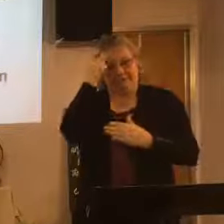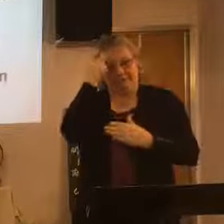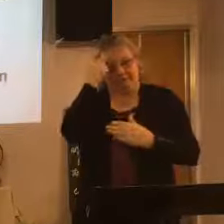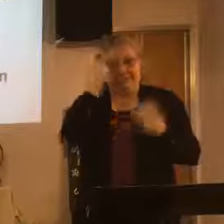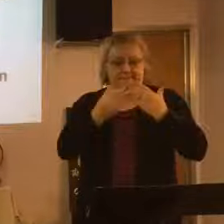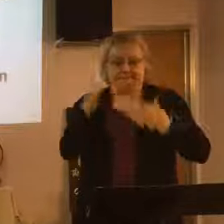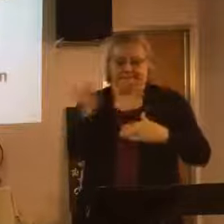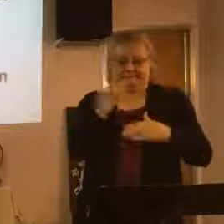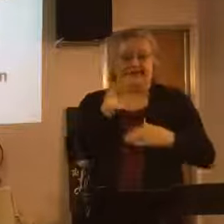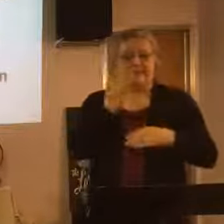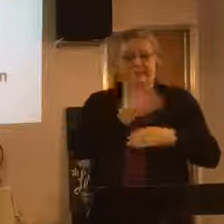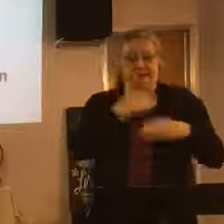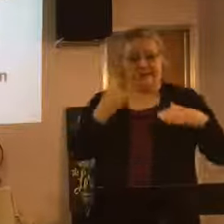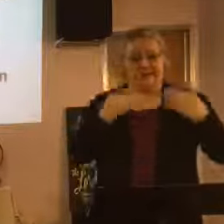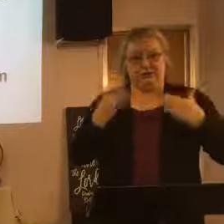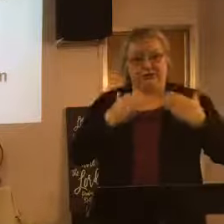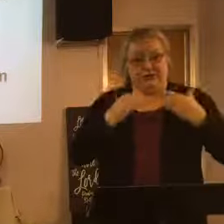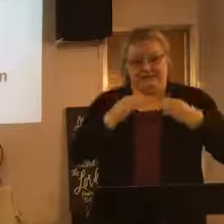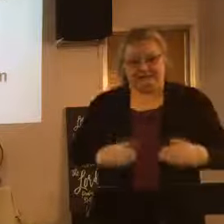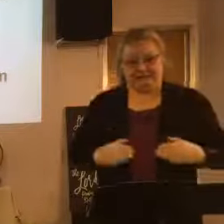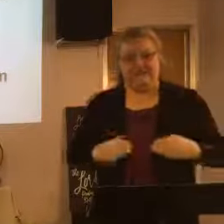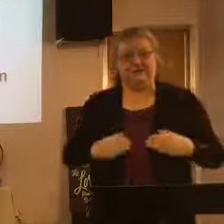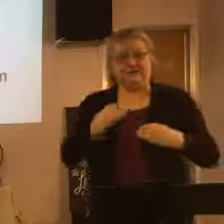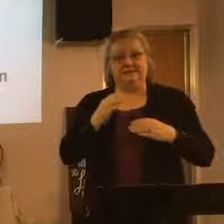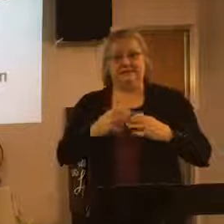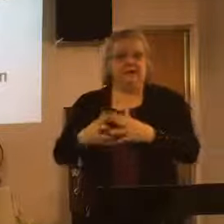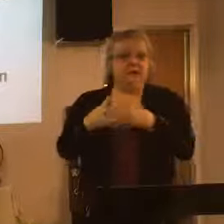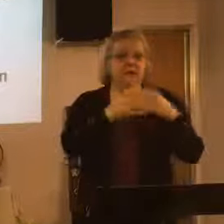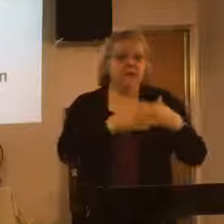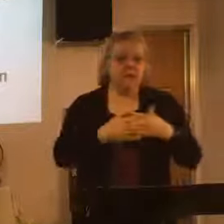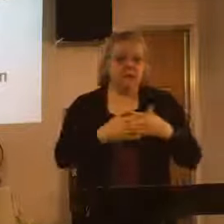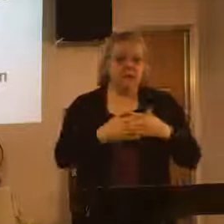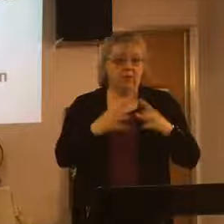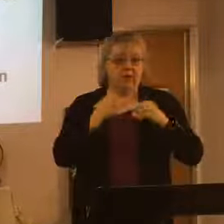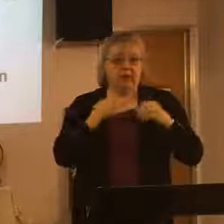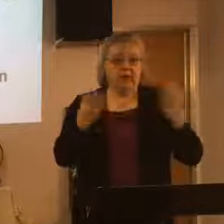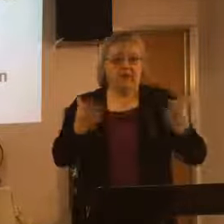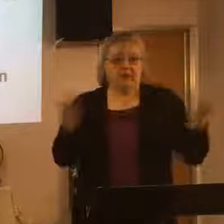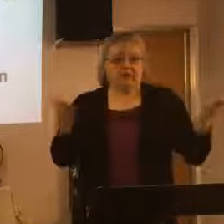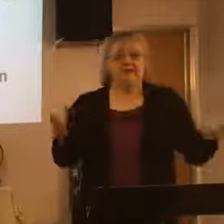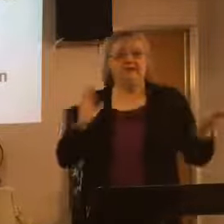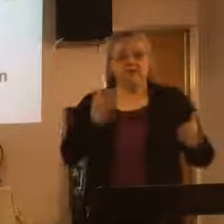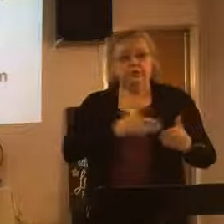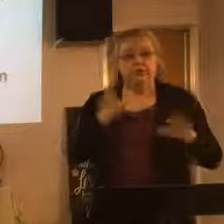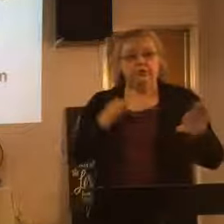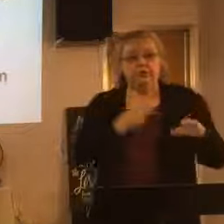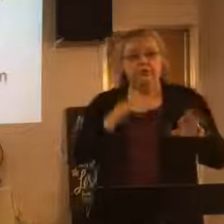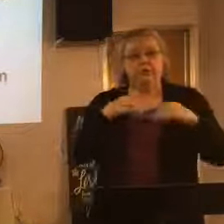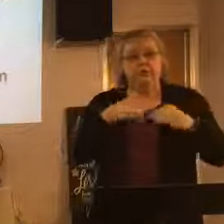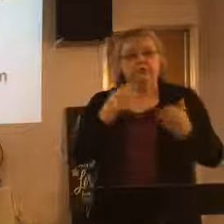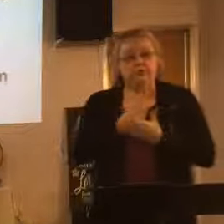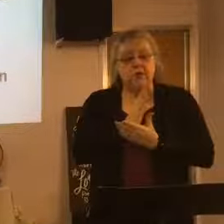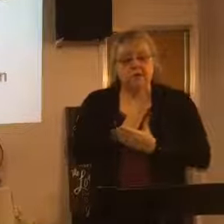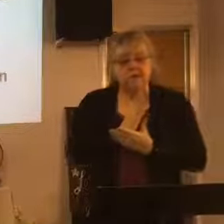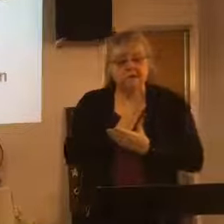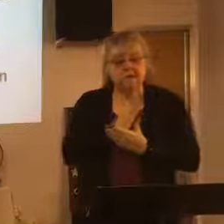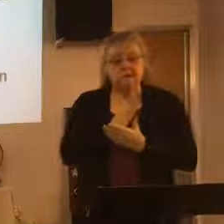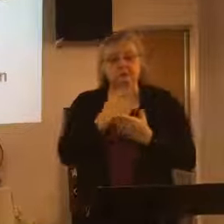as citizens of the United States. It comes with lots of privileges and lots of great rights. And